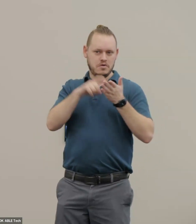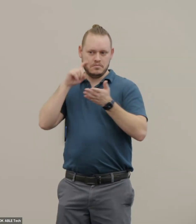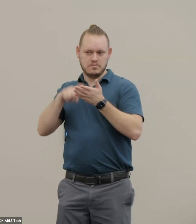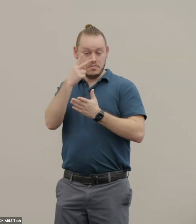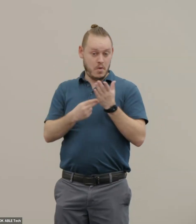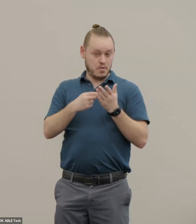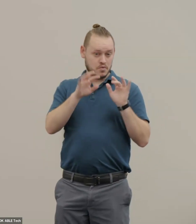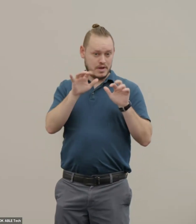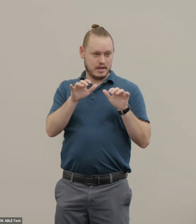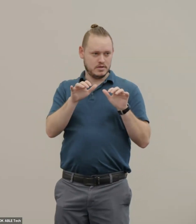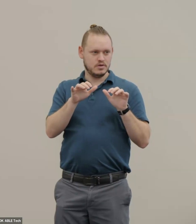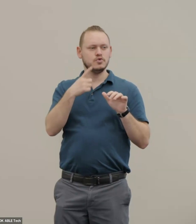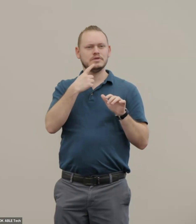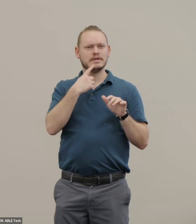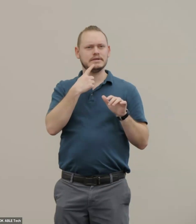Both titles.